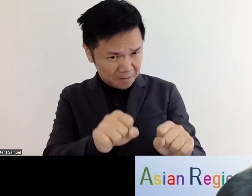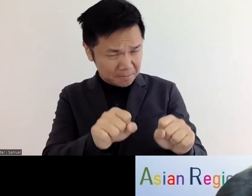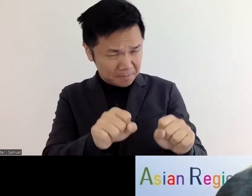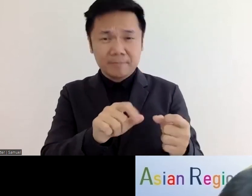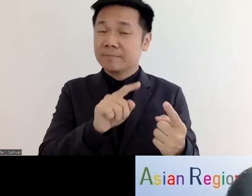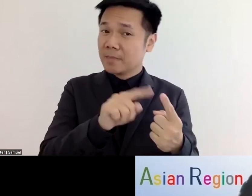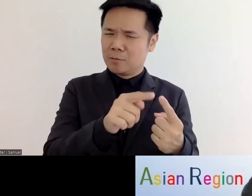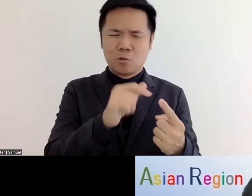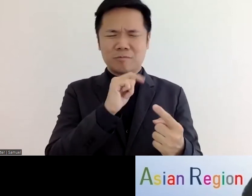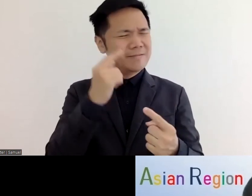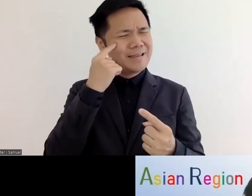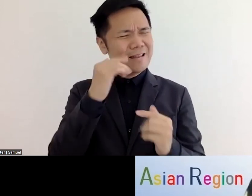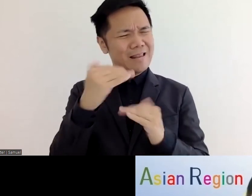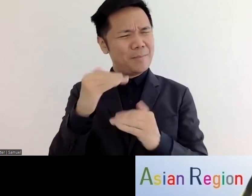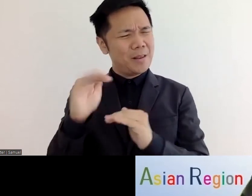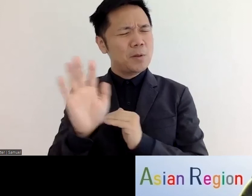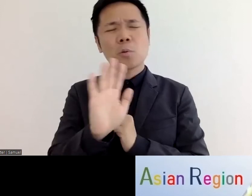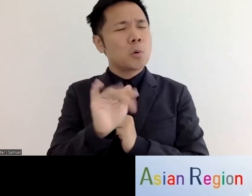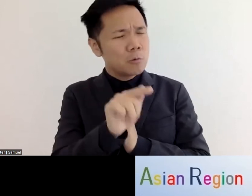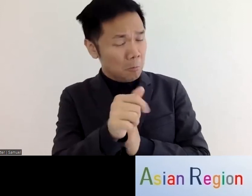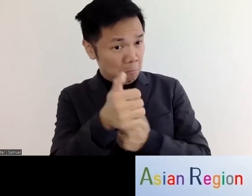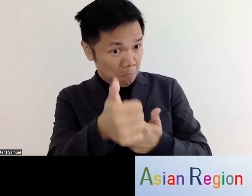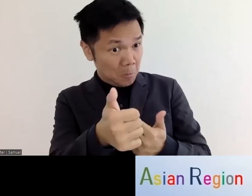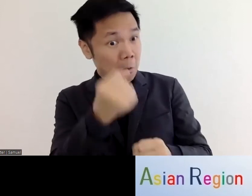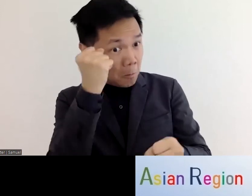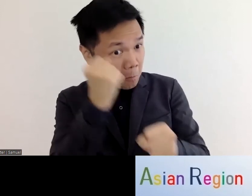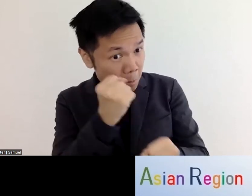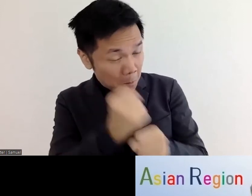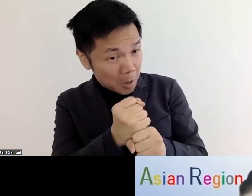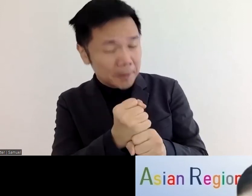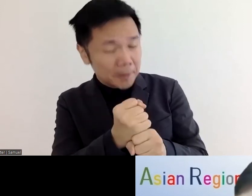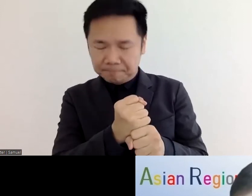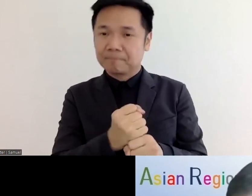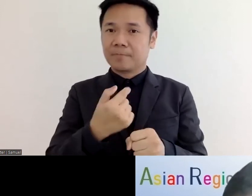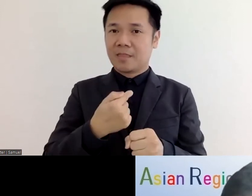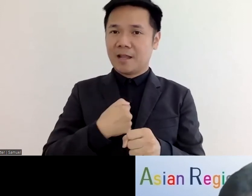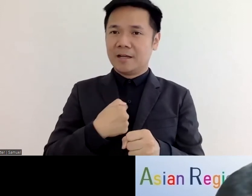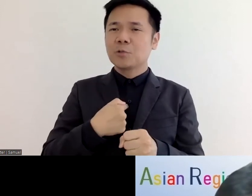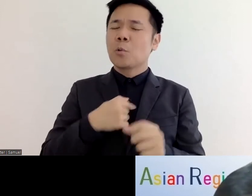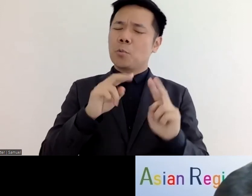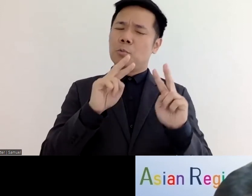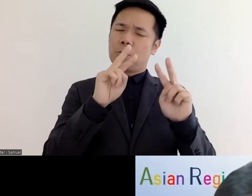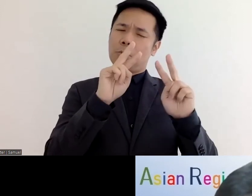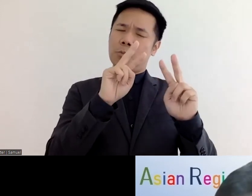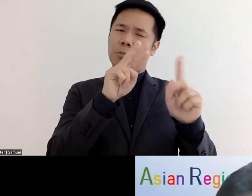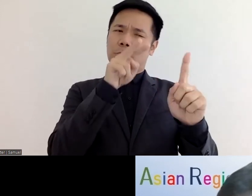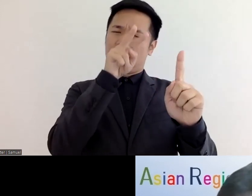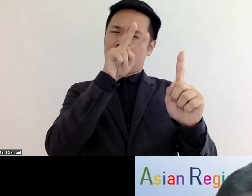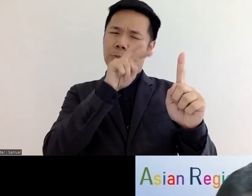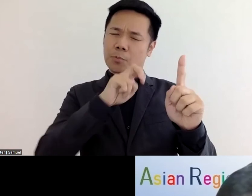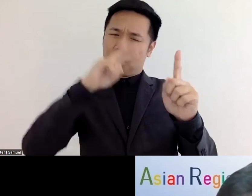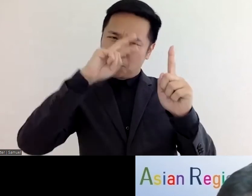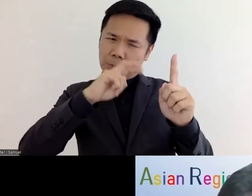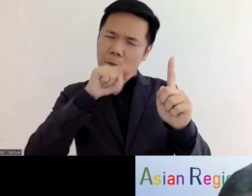person with disability cannot do, the job analysis or the employers can investigate what the person with disability can